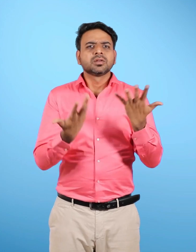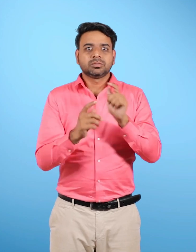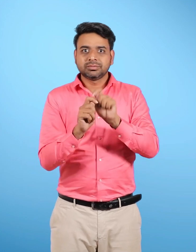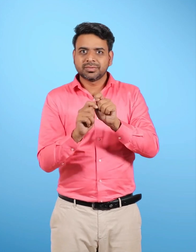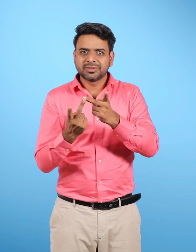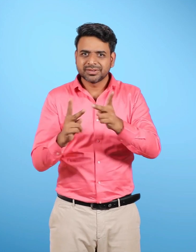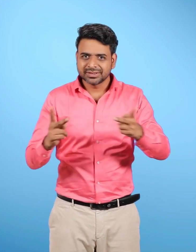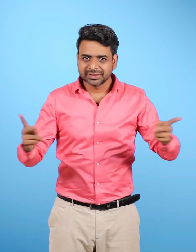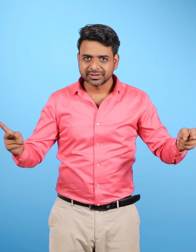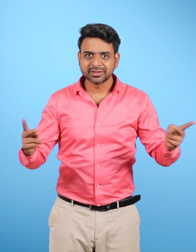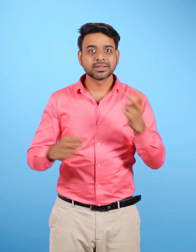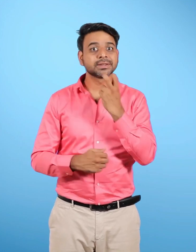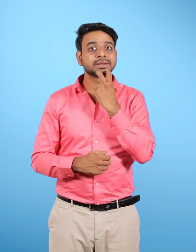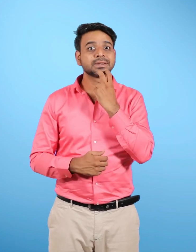activities related to electricity.